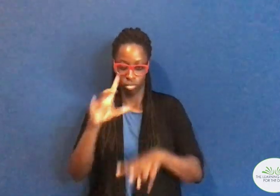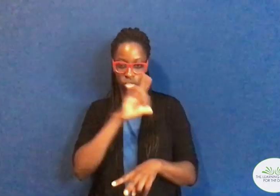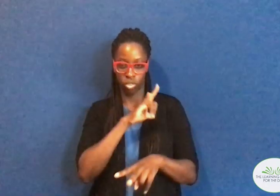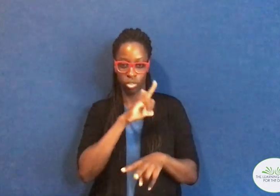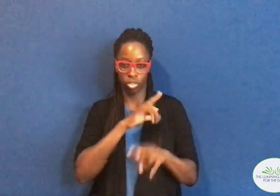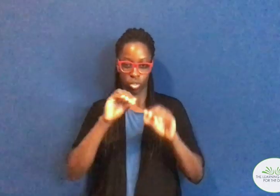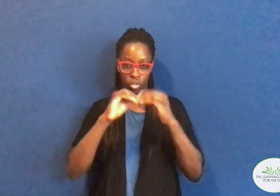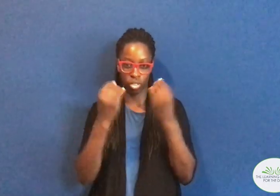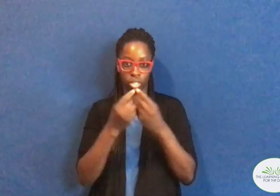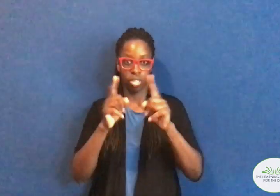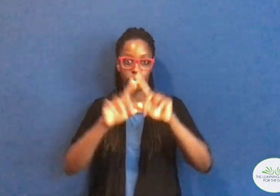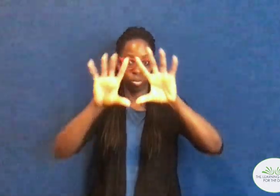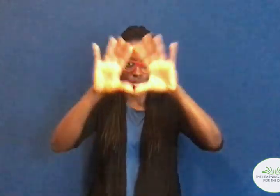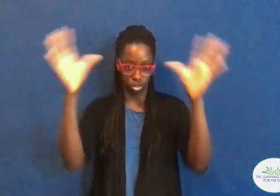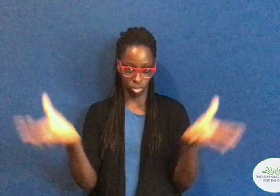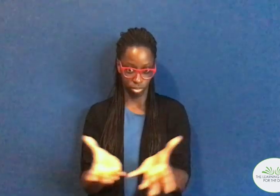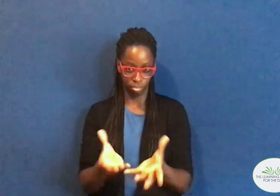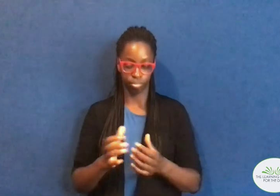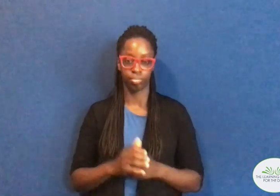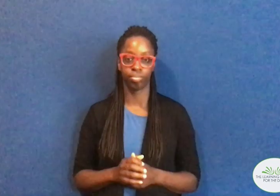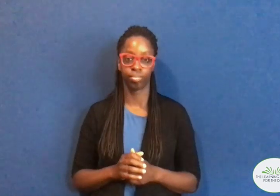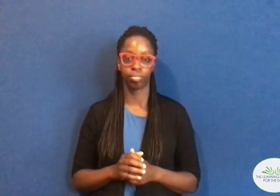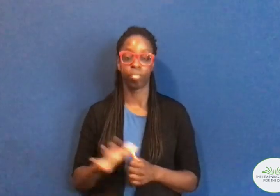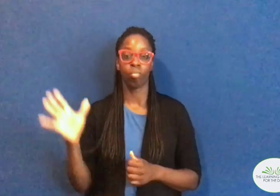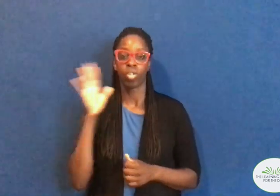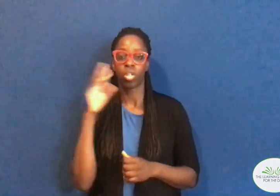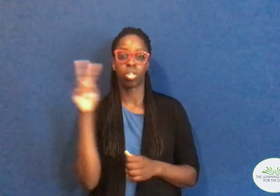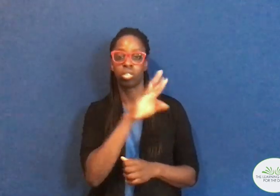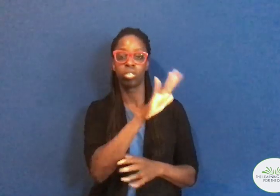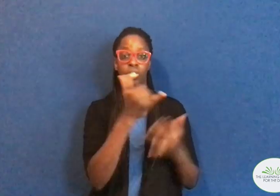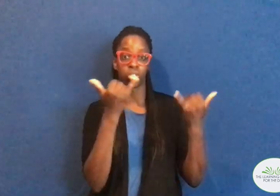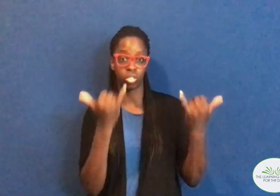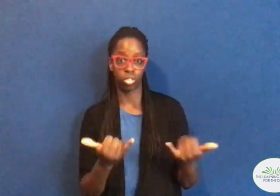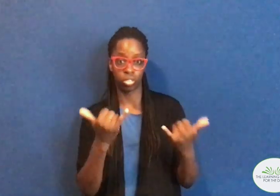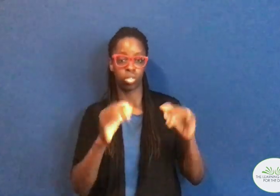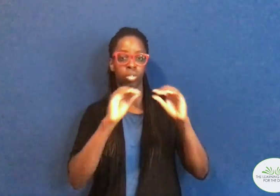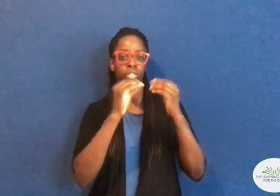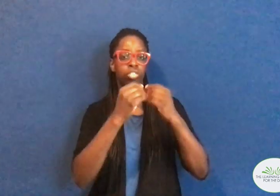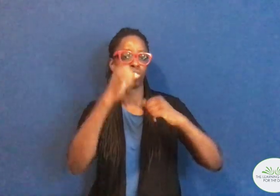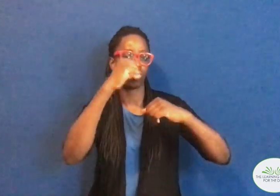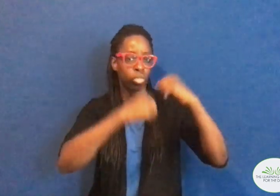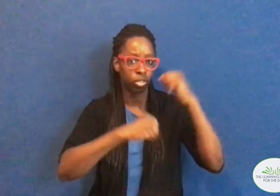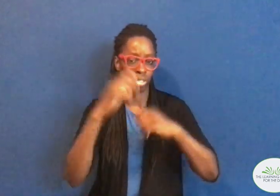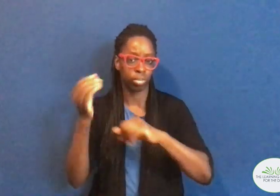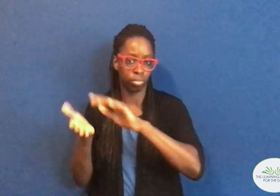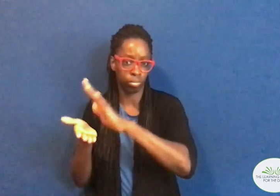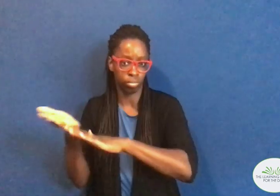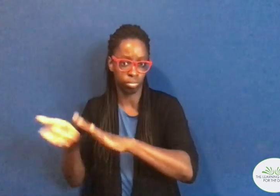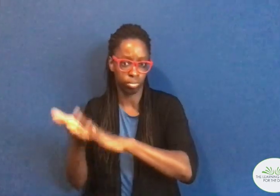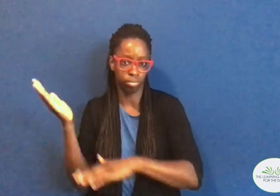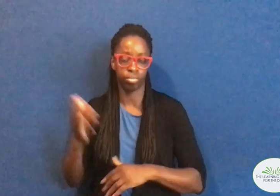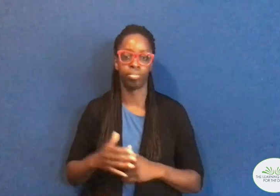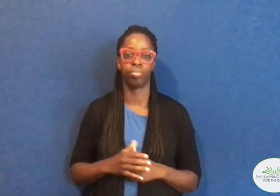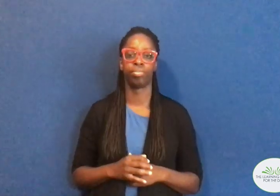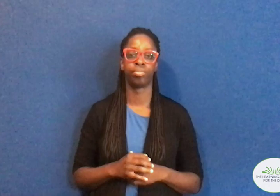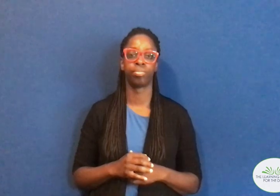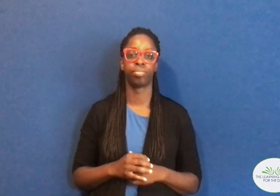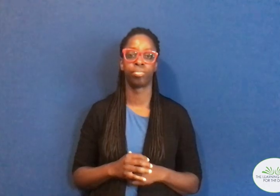Retain a professional consultant to work with the role of the Chief Equity and Inclusion Officer and to assess the current culture and